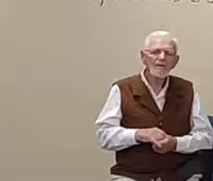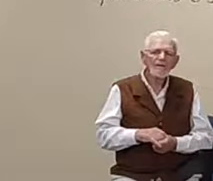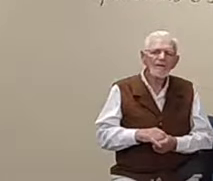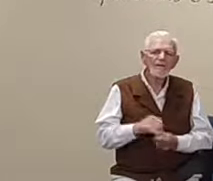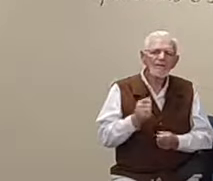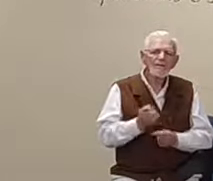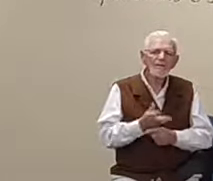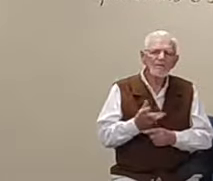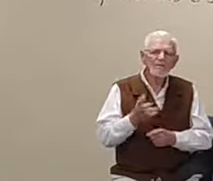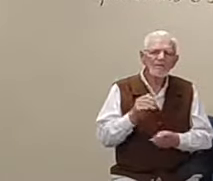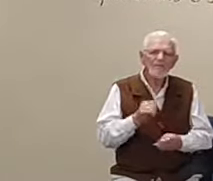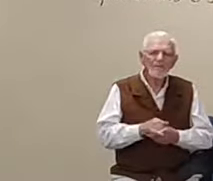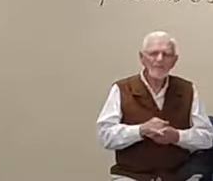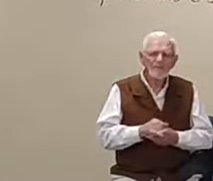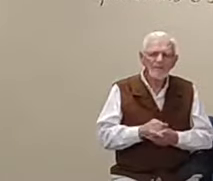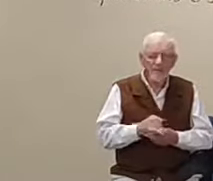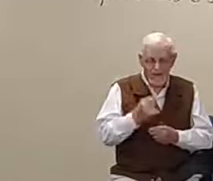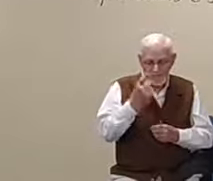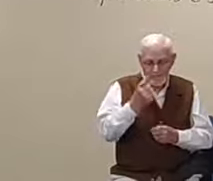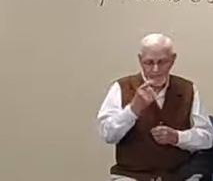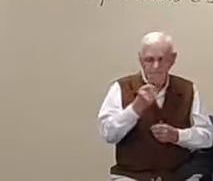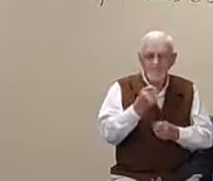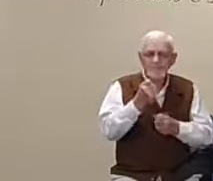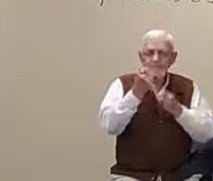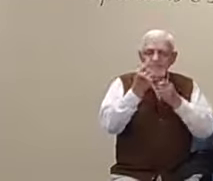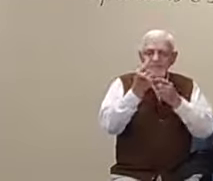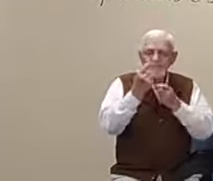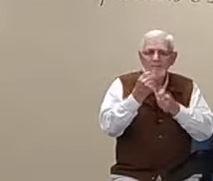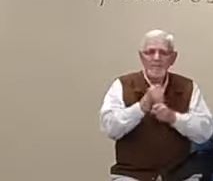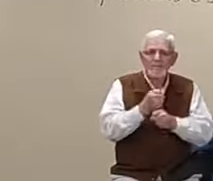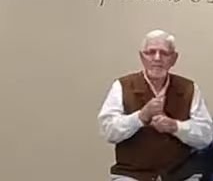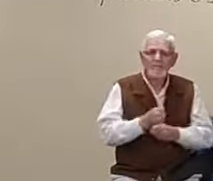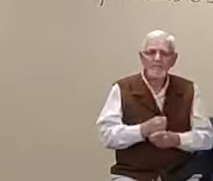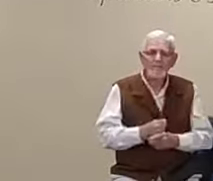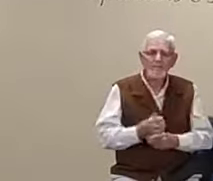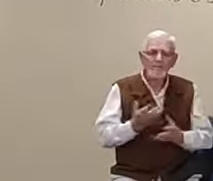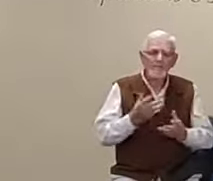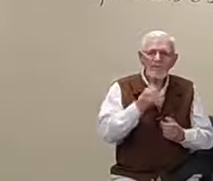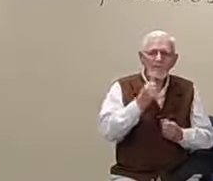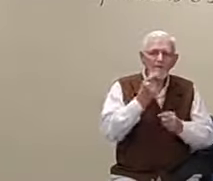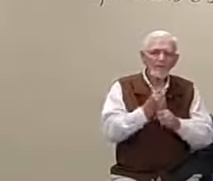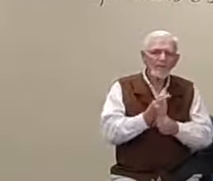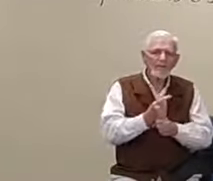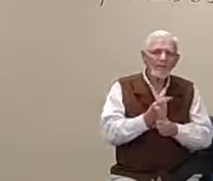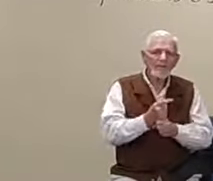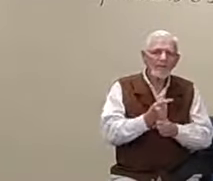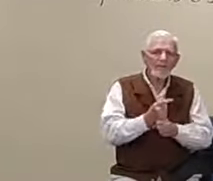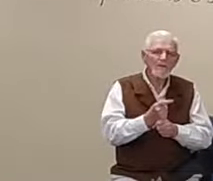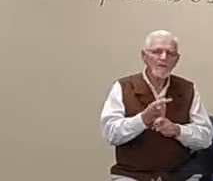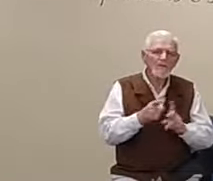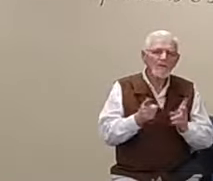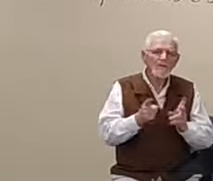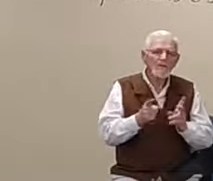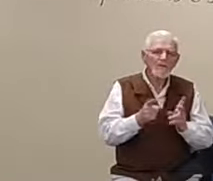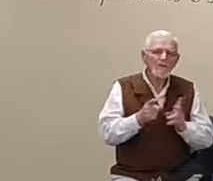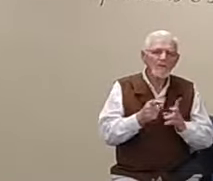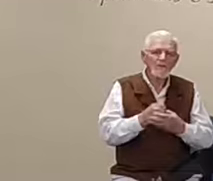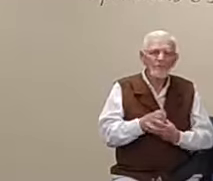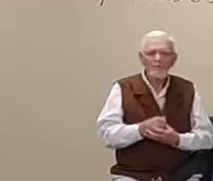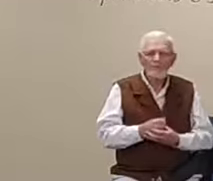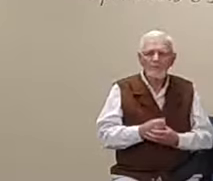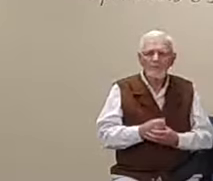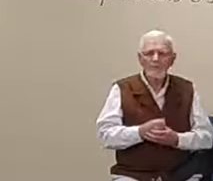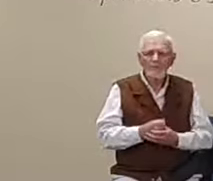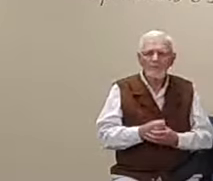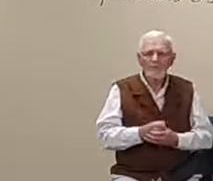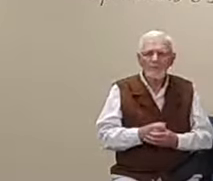something that I think makes sense. It might not be right, but